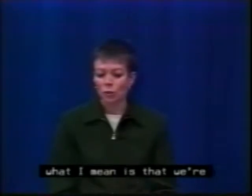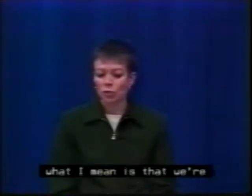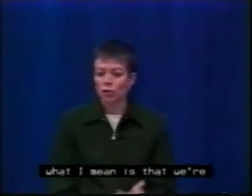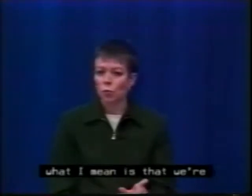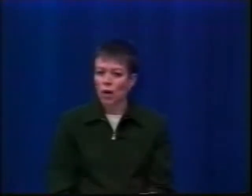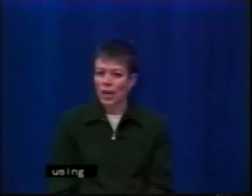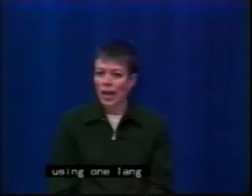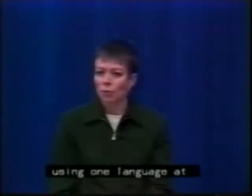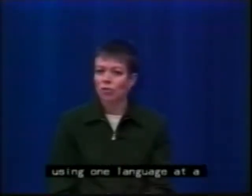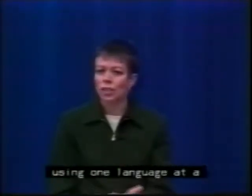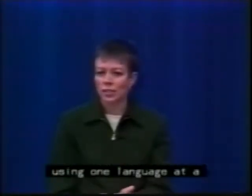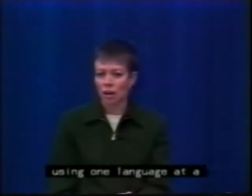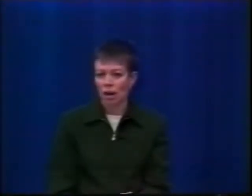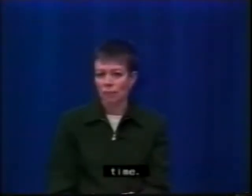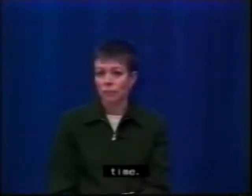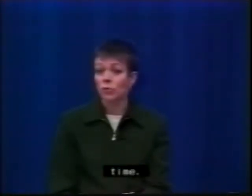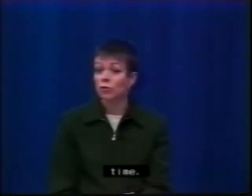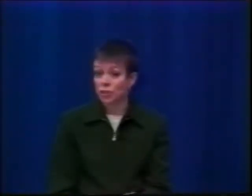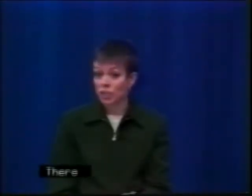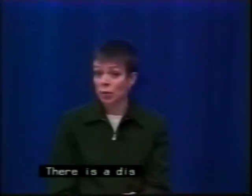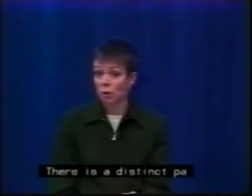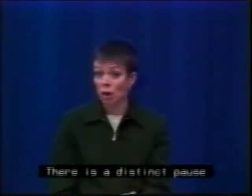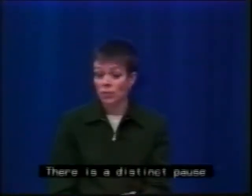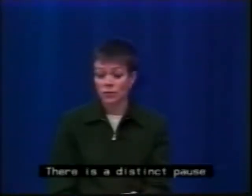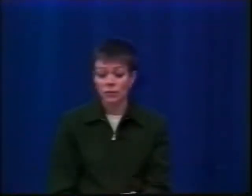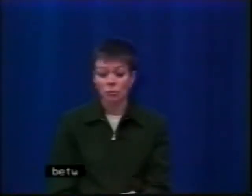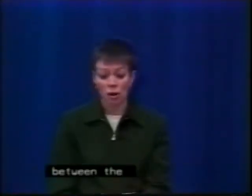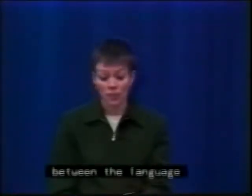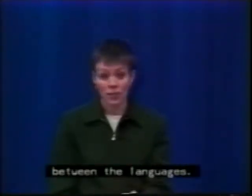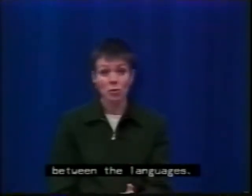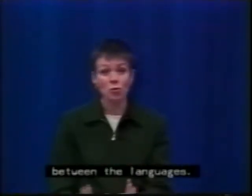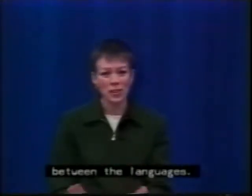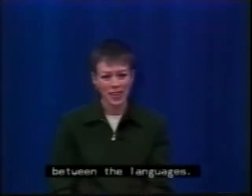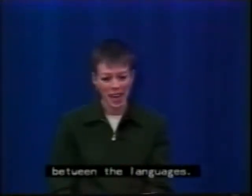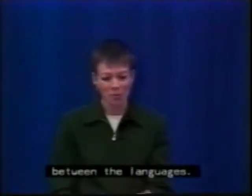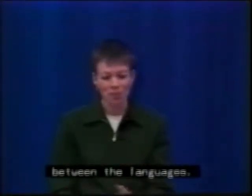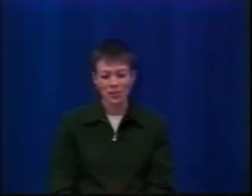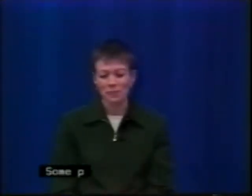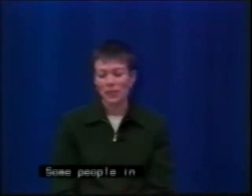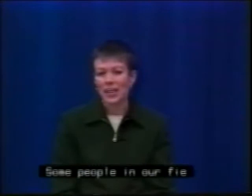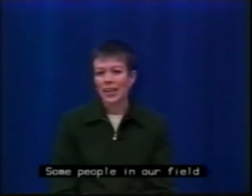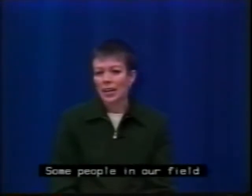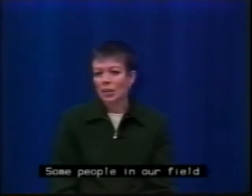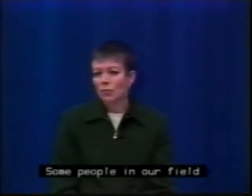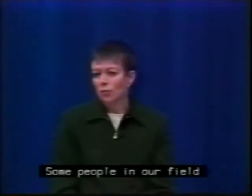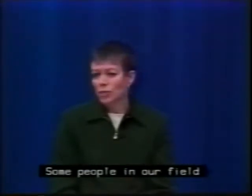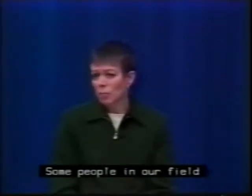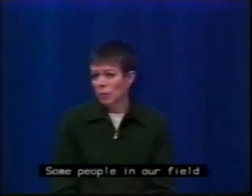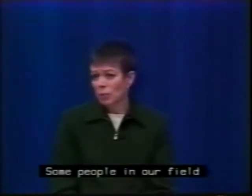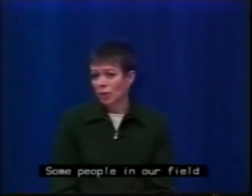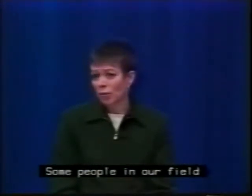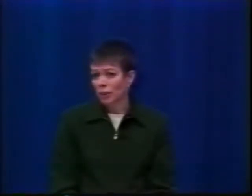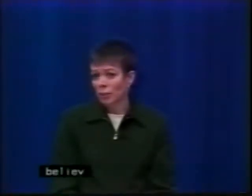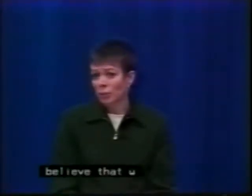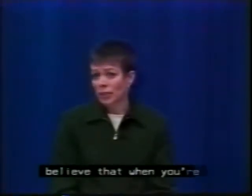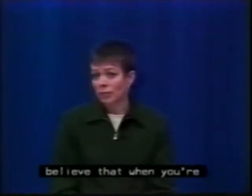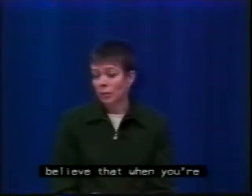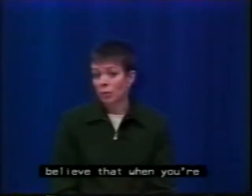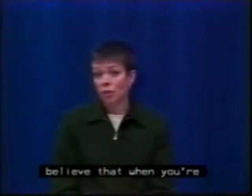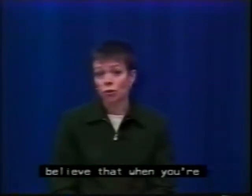we're using one language at a time. There's distinct pauses between the languages. Some people in our field believe that when you're